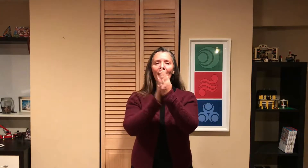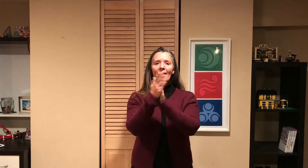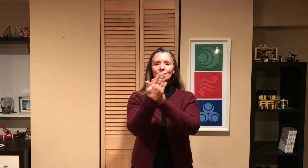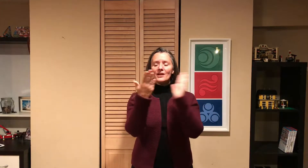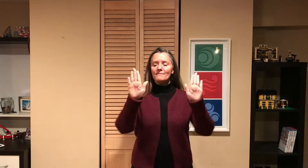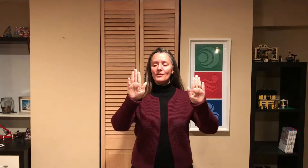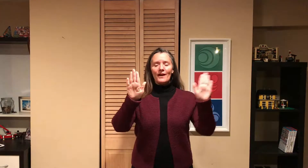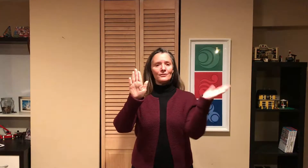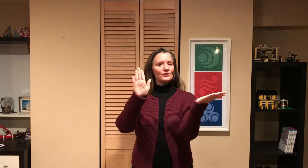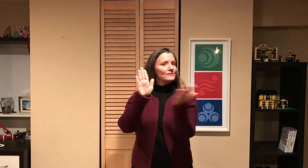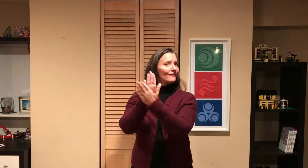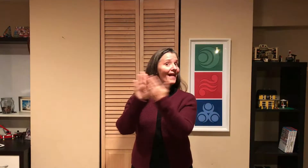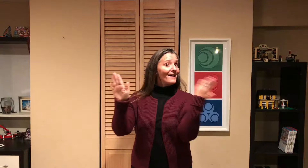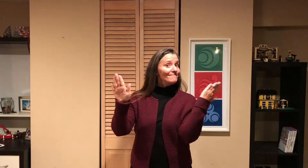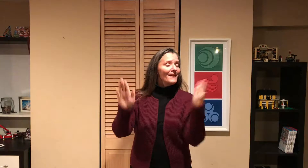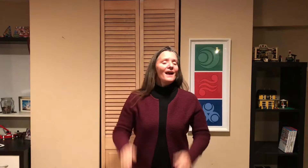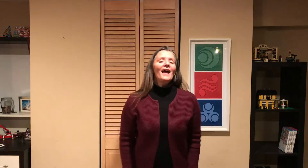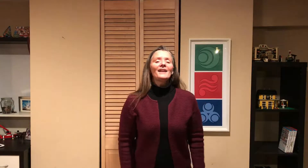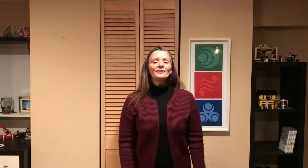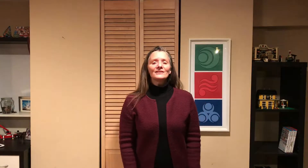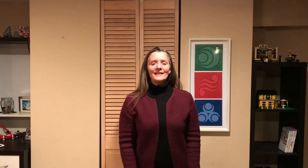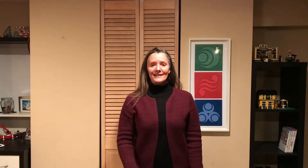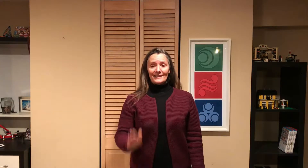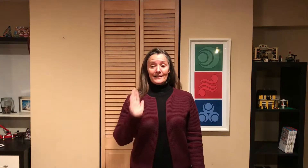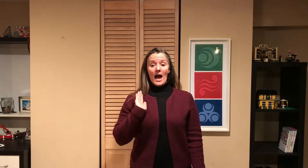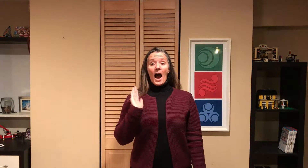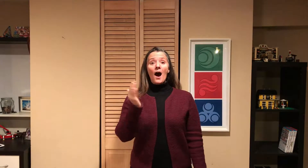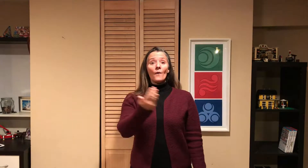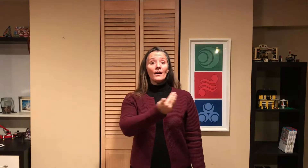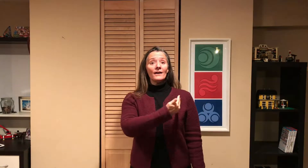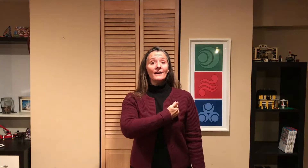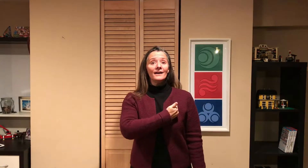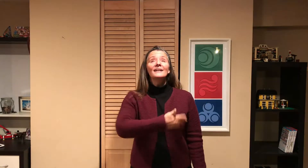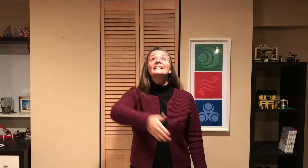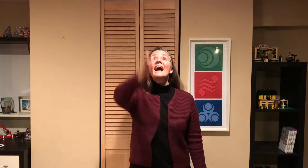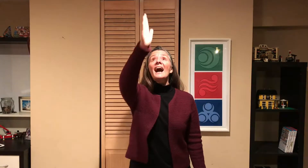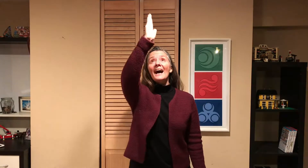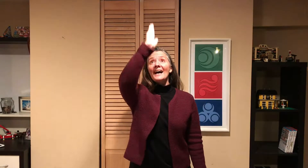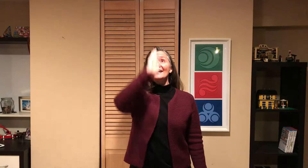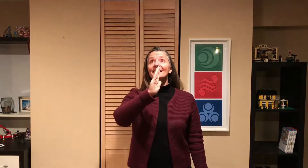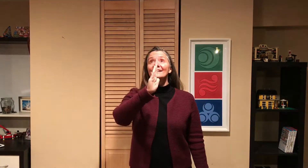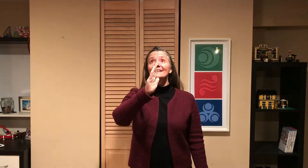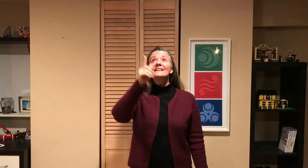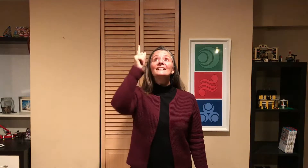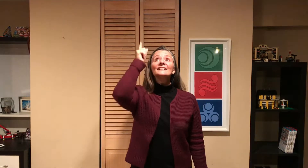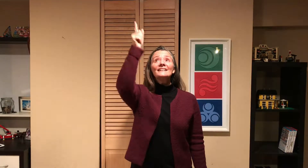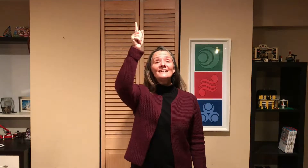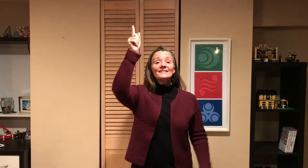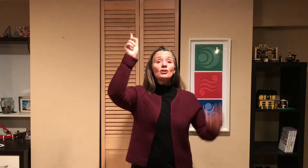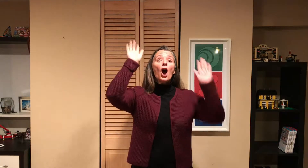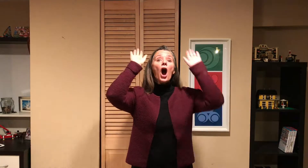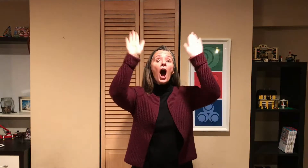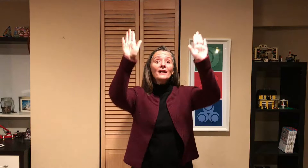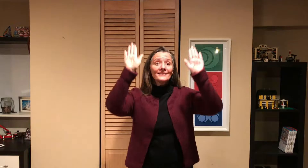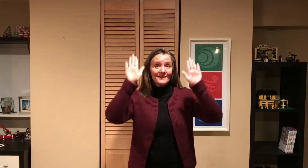hand shape. Your hands are just flat. And it looks like this. Our God is an